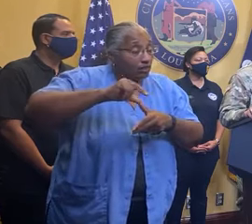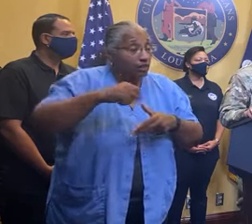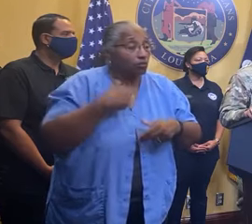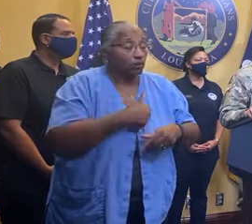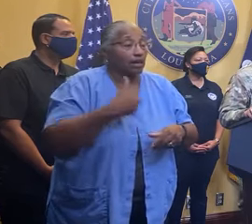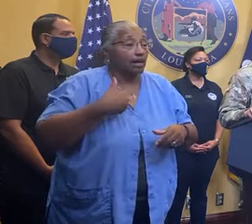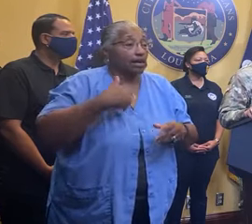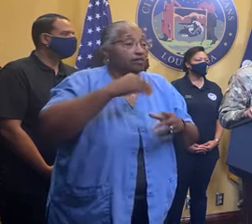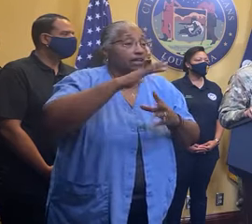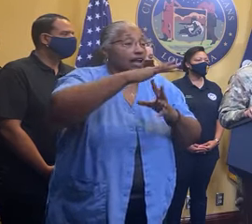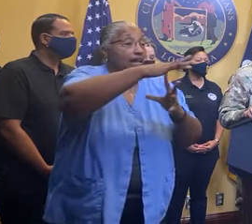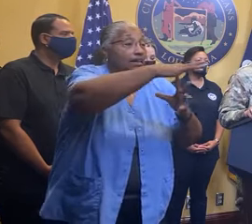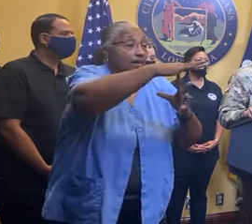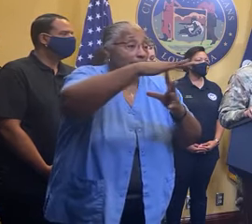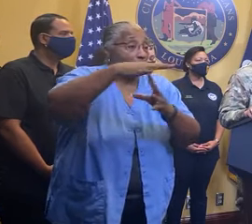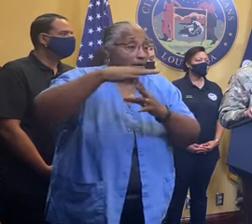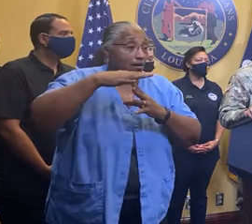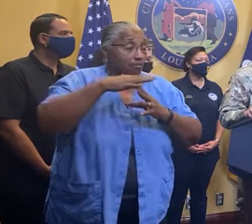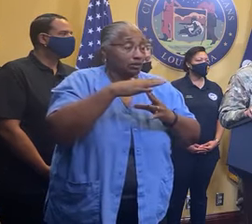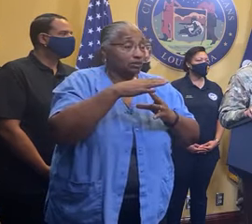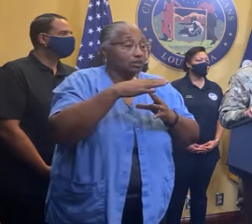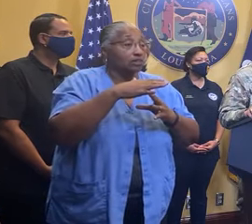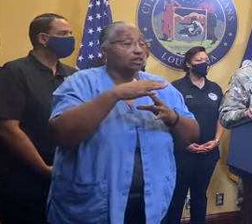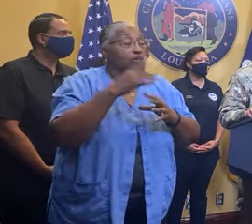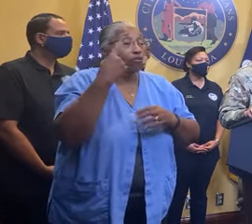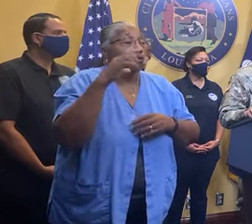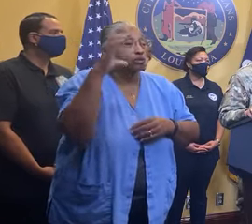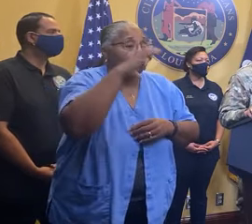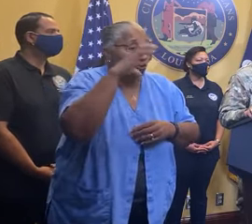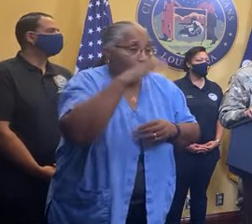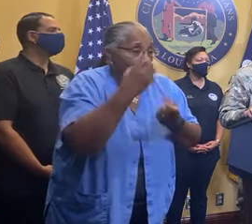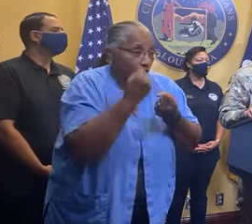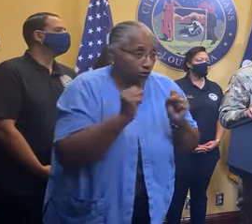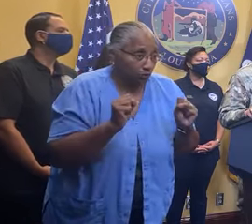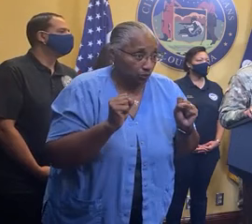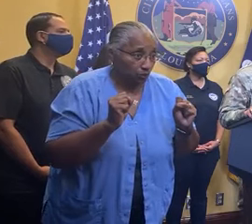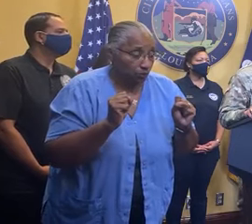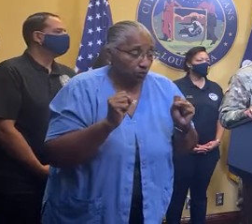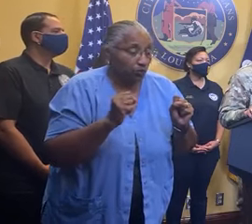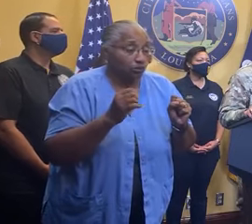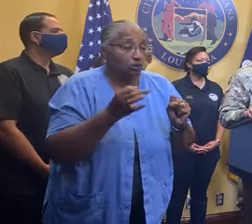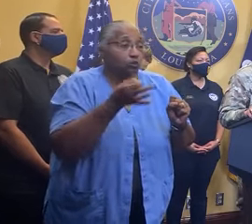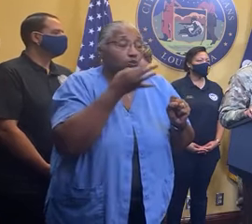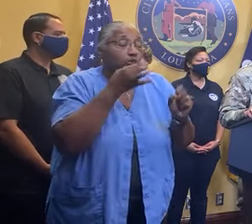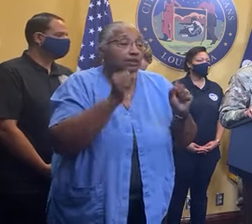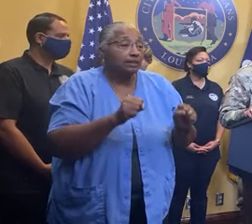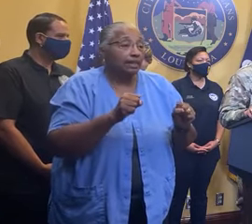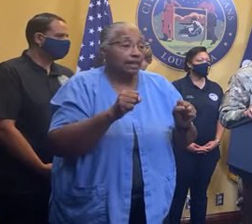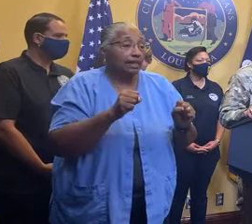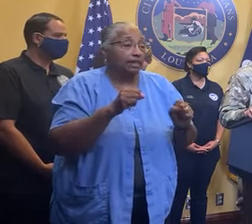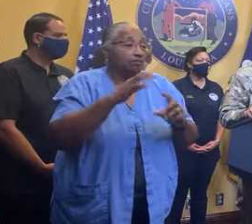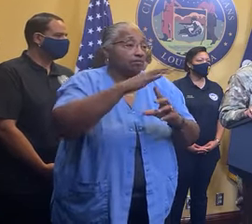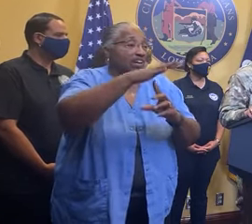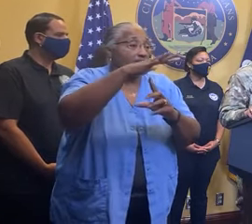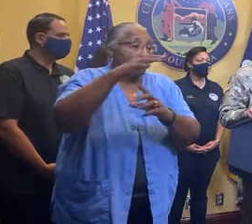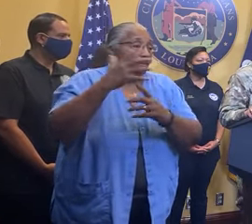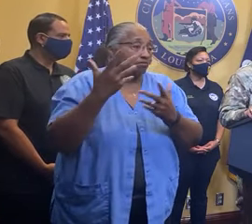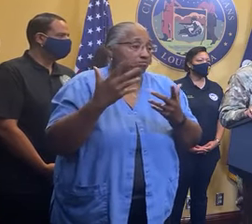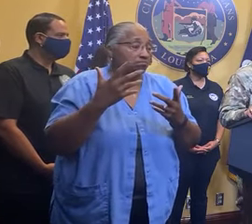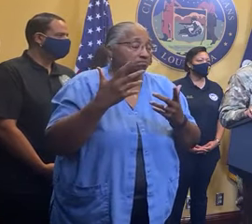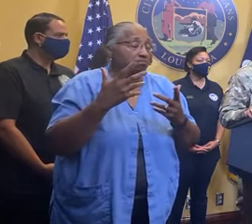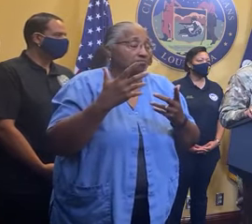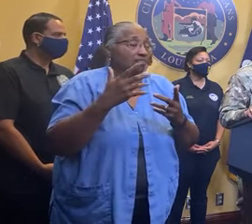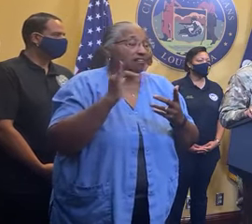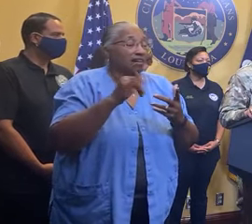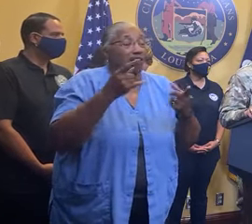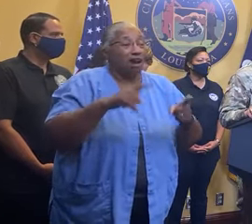have helicopters and aviation to follow on search and rescue. As soon as they can fly, and that'll probably be on tomorrow. We're